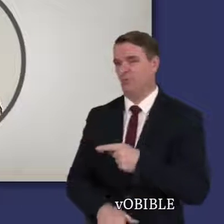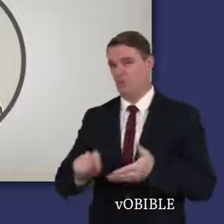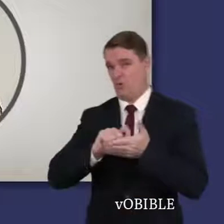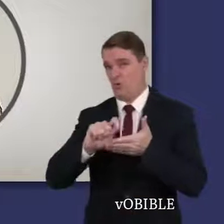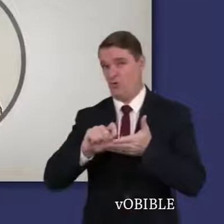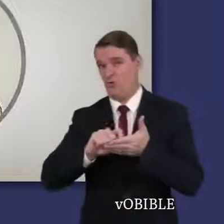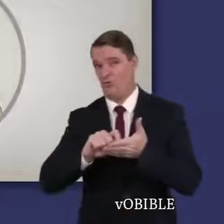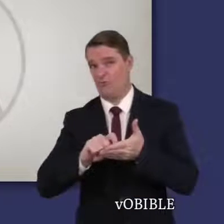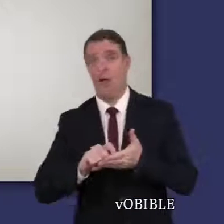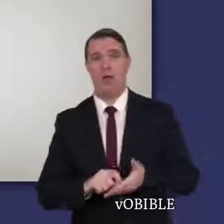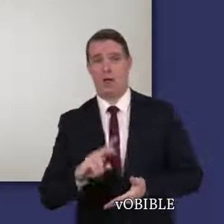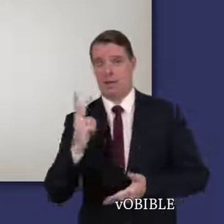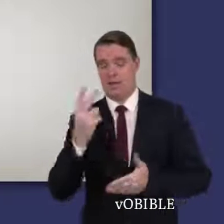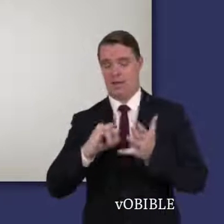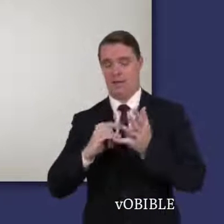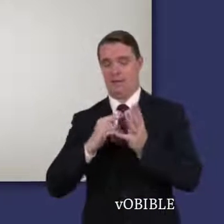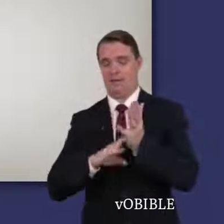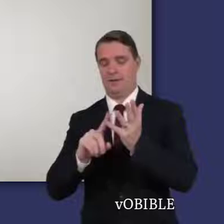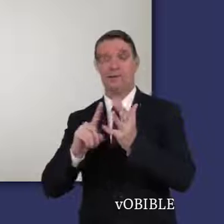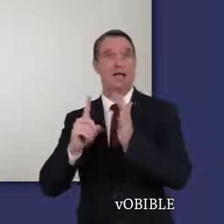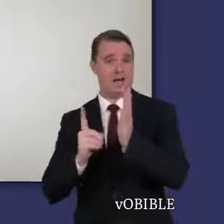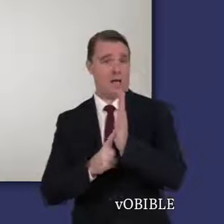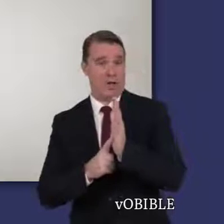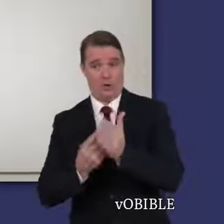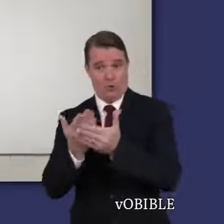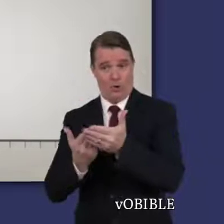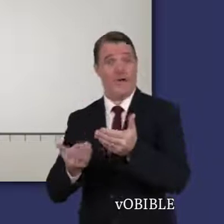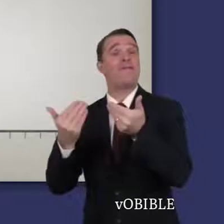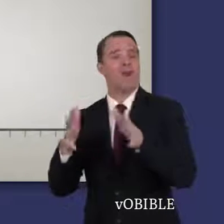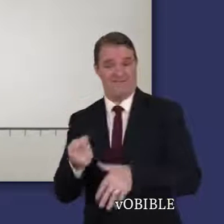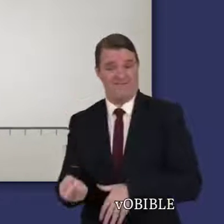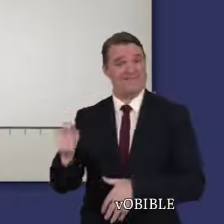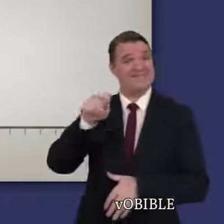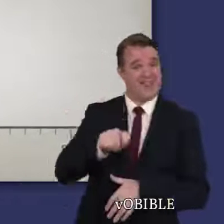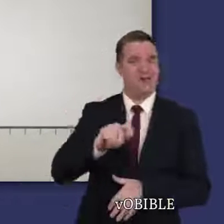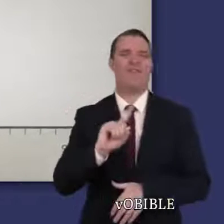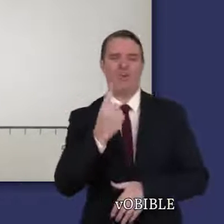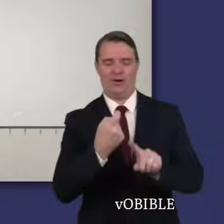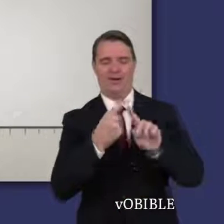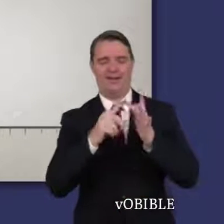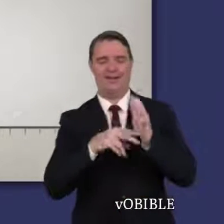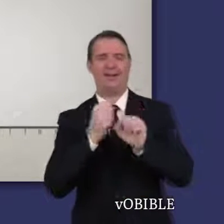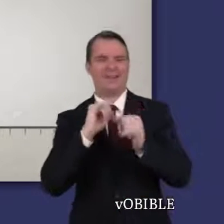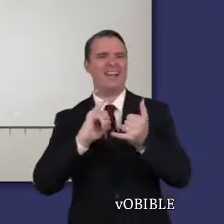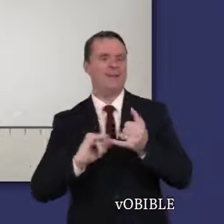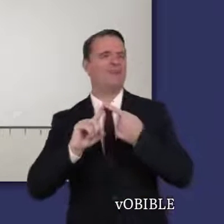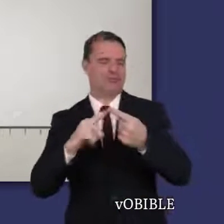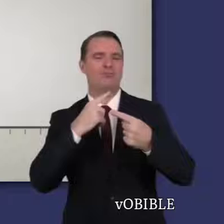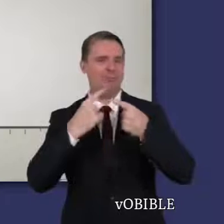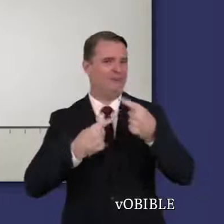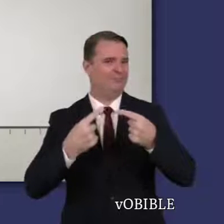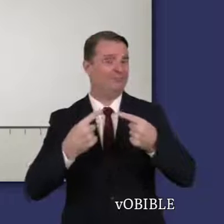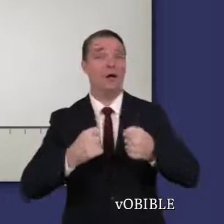the writer. 1 Kings continues where 2 Samuel leaves off. The account covers a period of